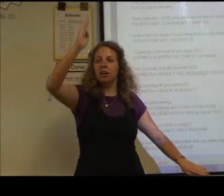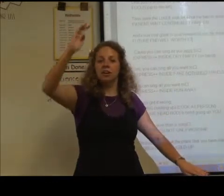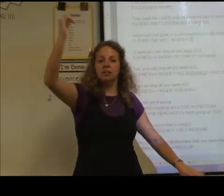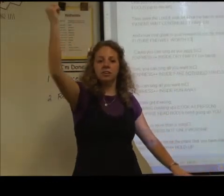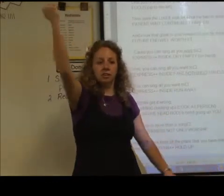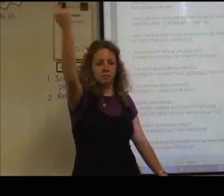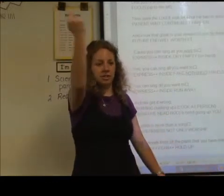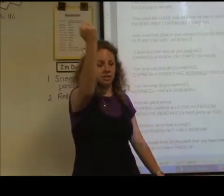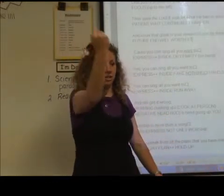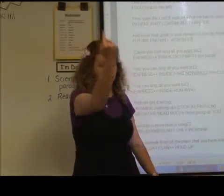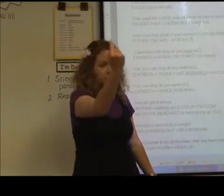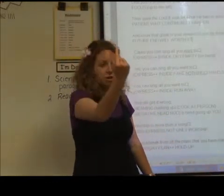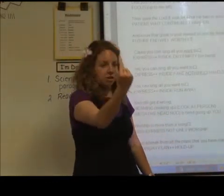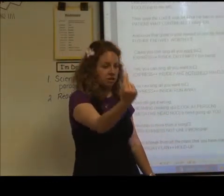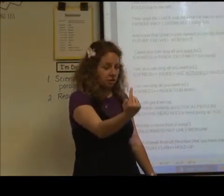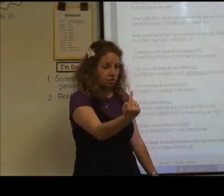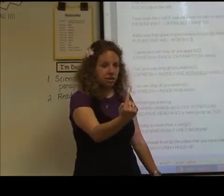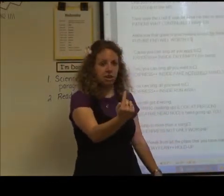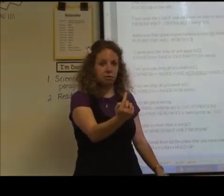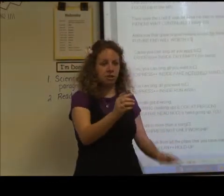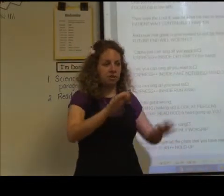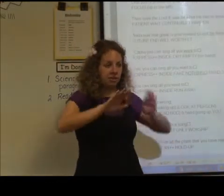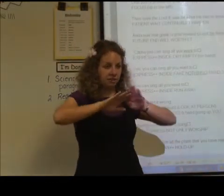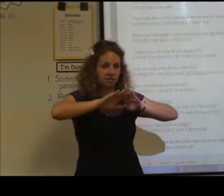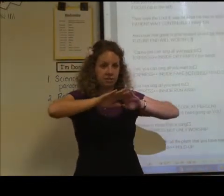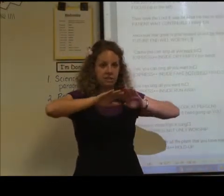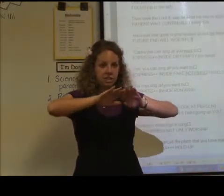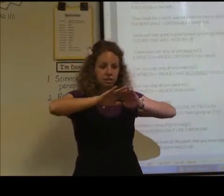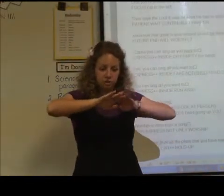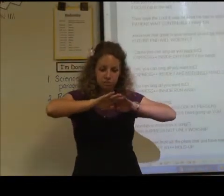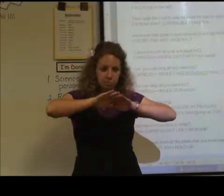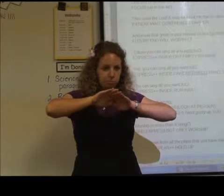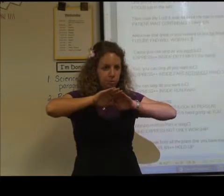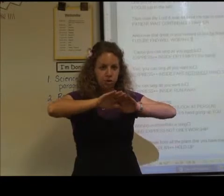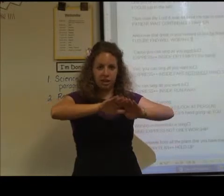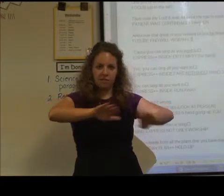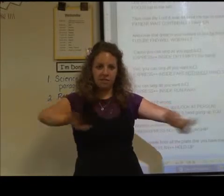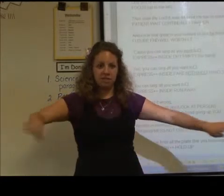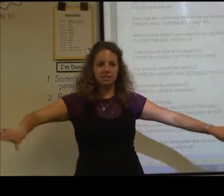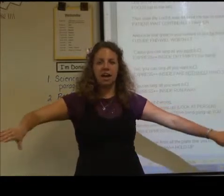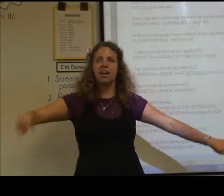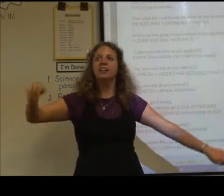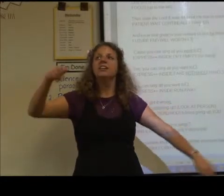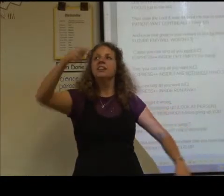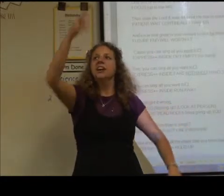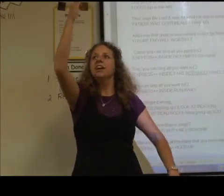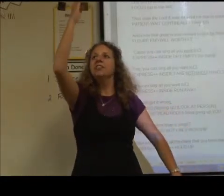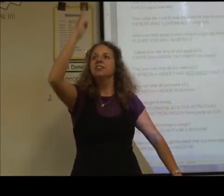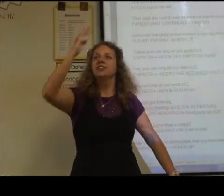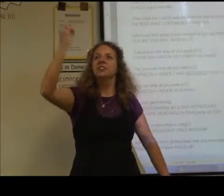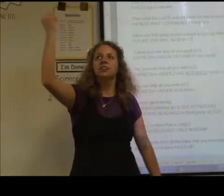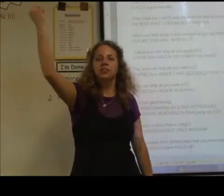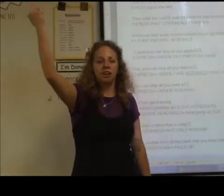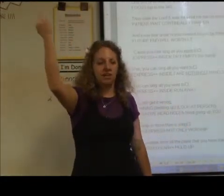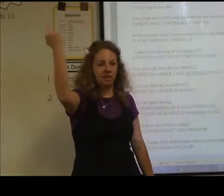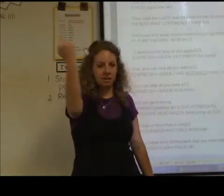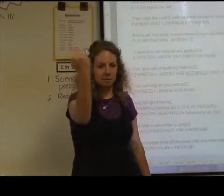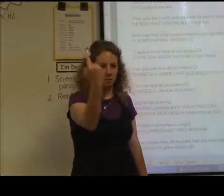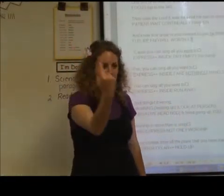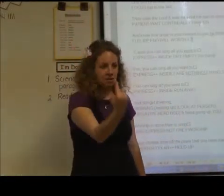God comes down. Like you're clearing the stage. You're pushing everything aside, and then you're having Him come down and